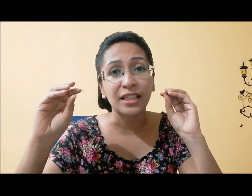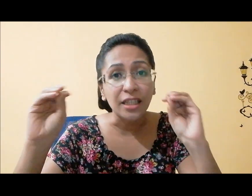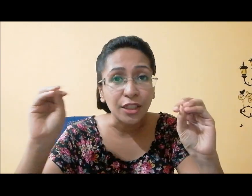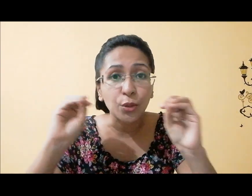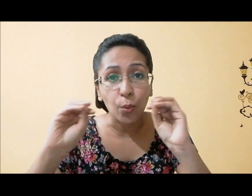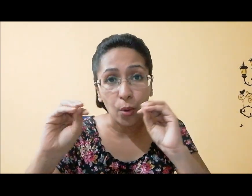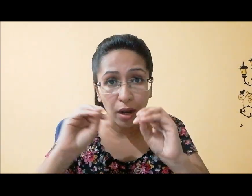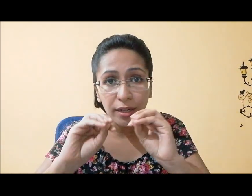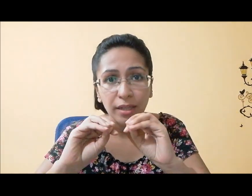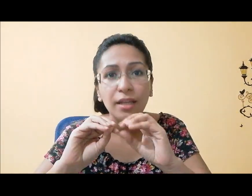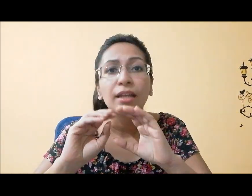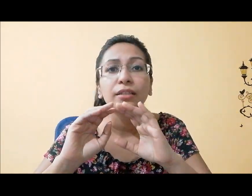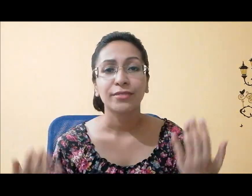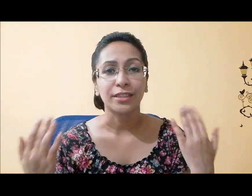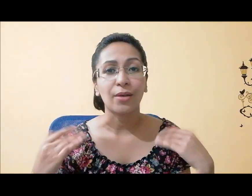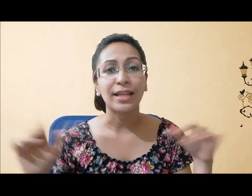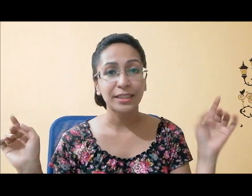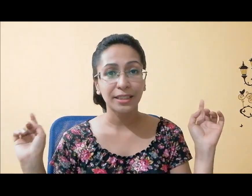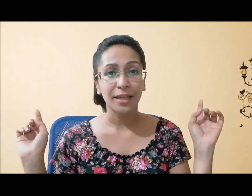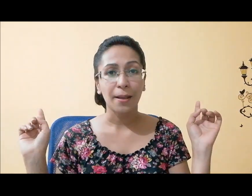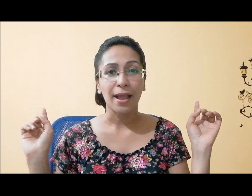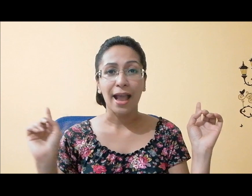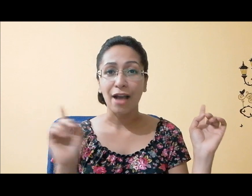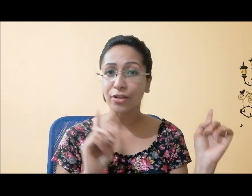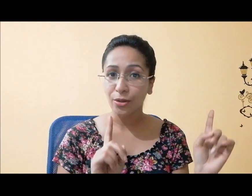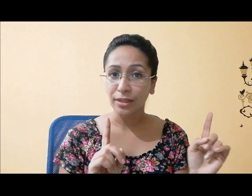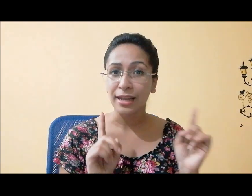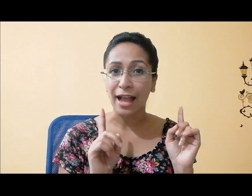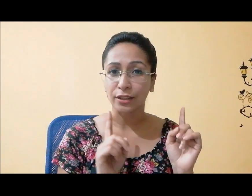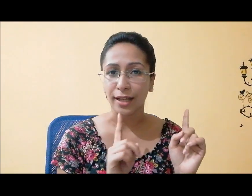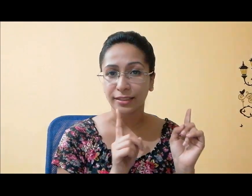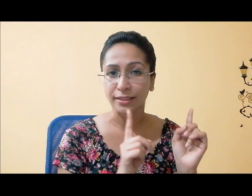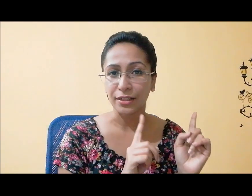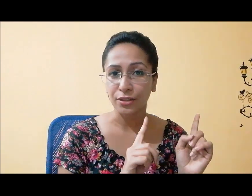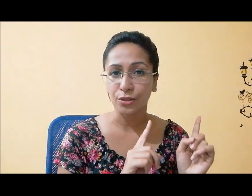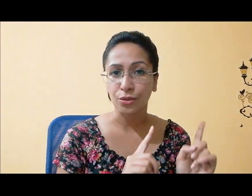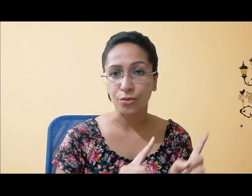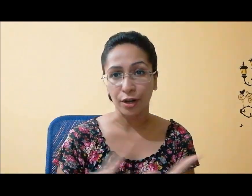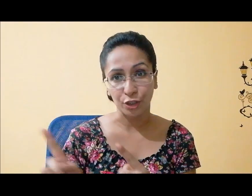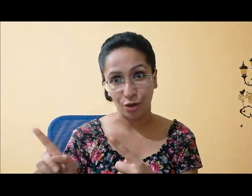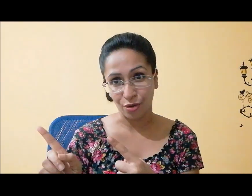each word. So now let's have a look at that sentence structure.